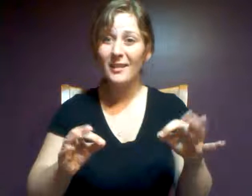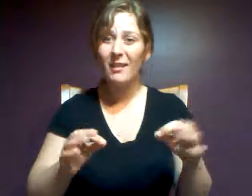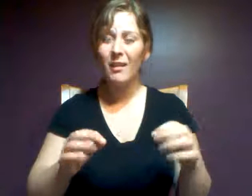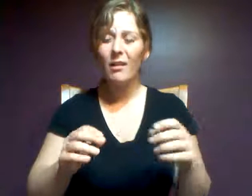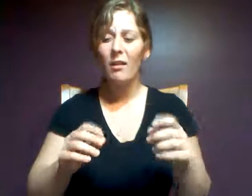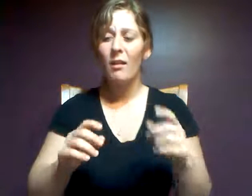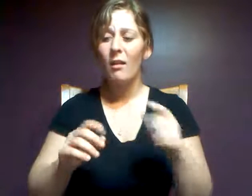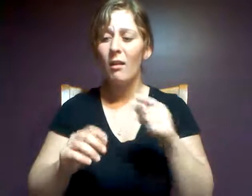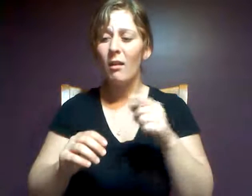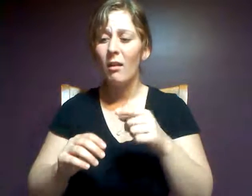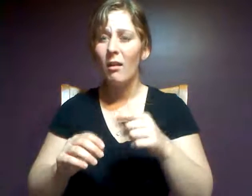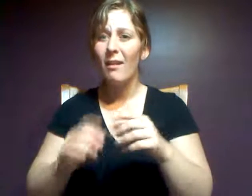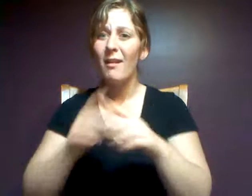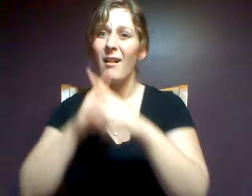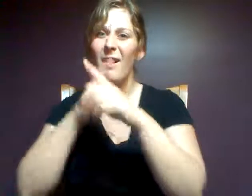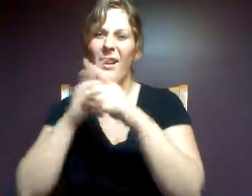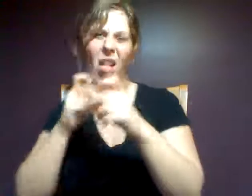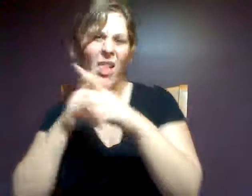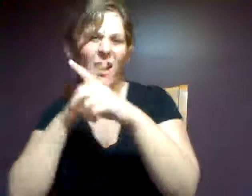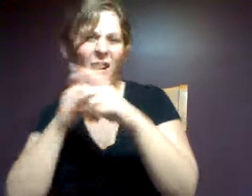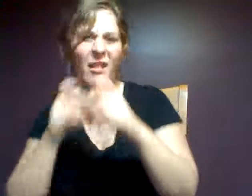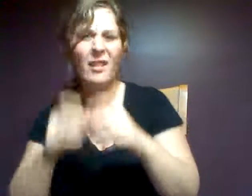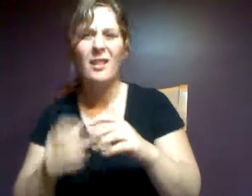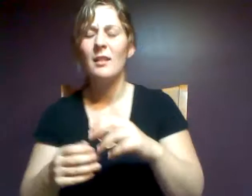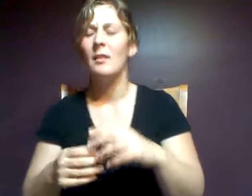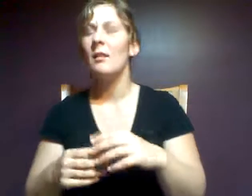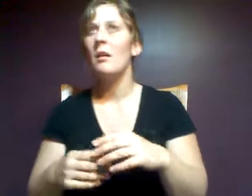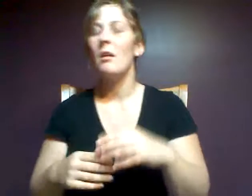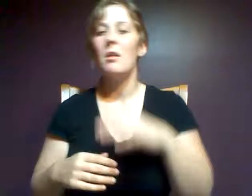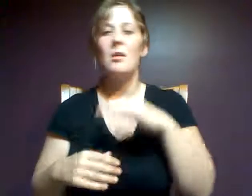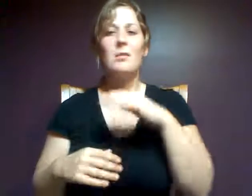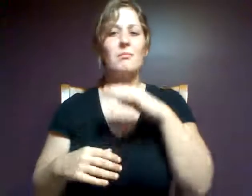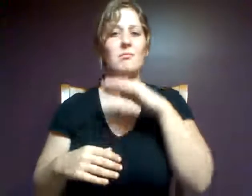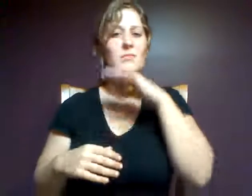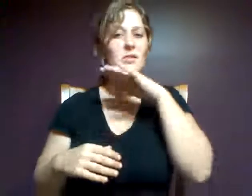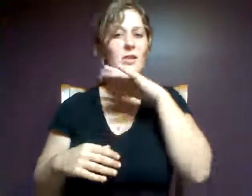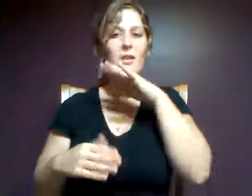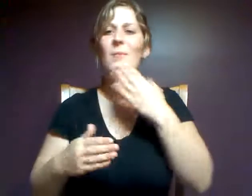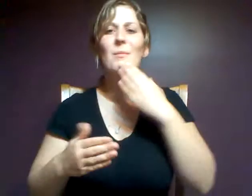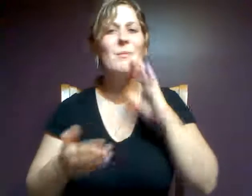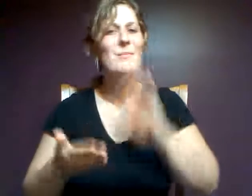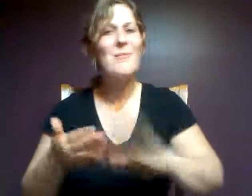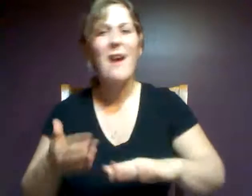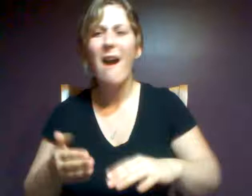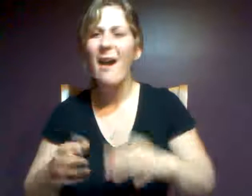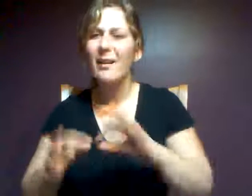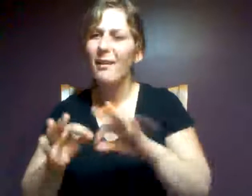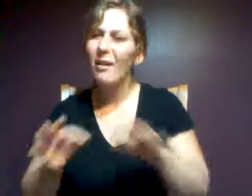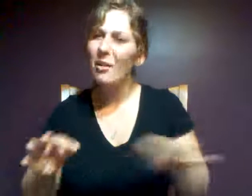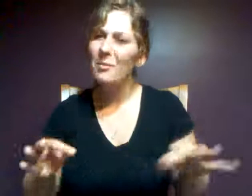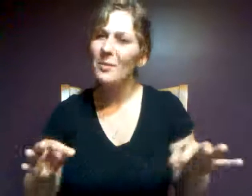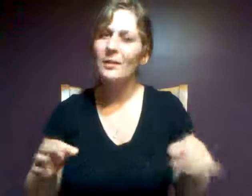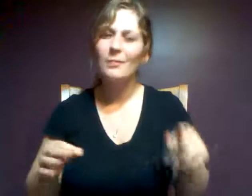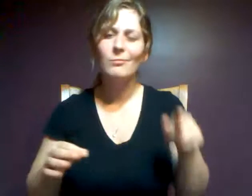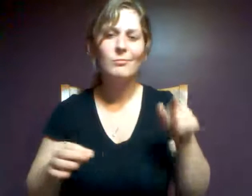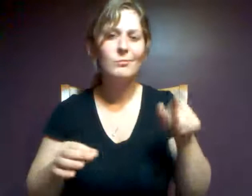so nasty they don't bear thinking about. This is an average, healthy-looking teenage girl receiving this